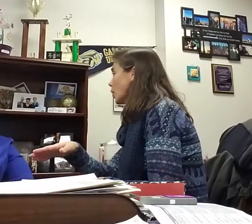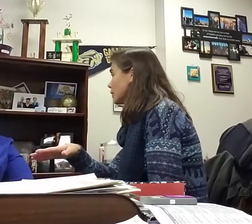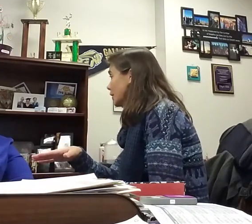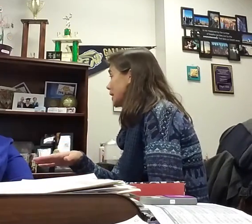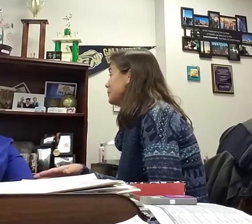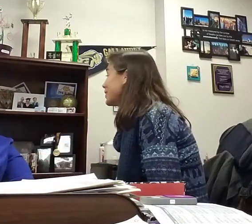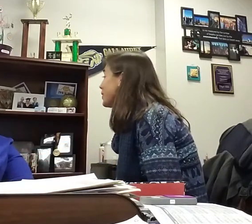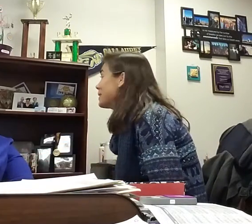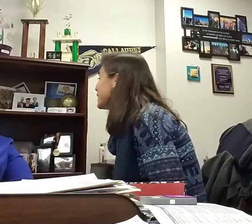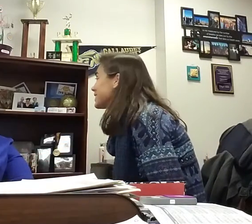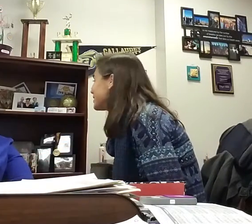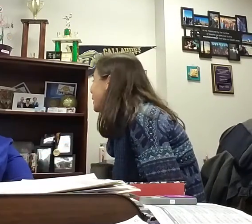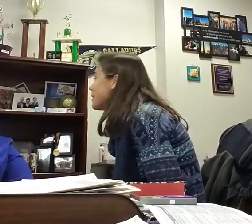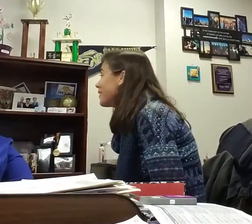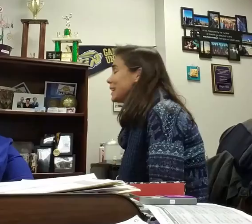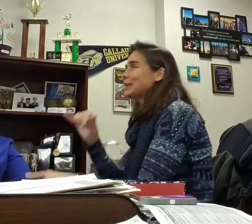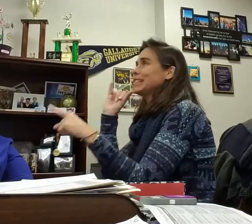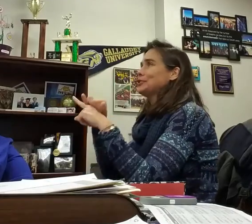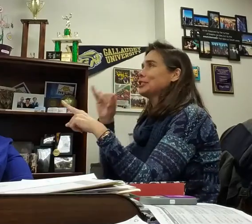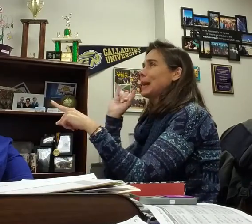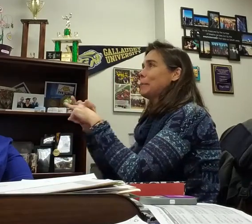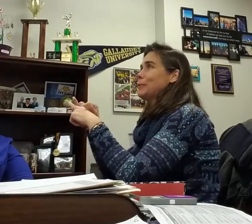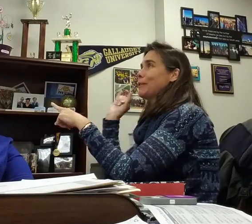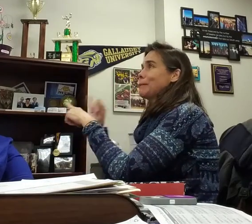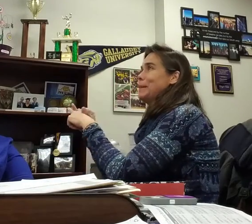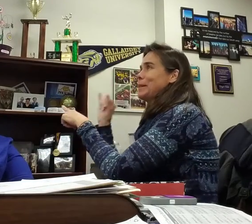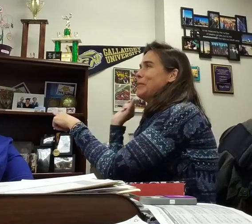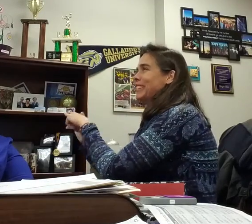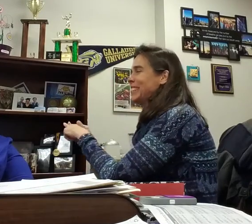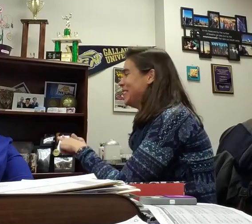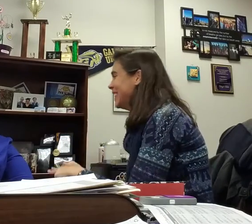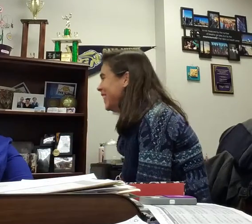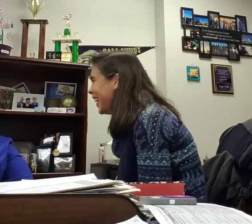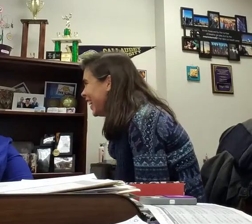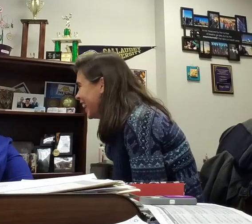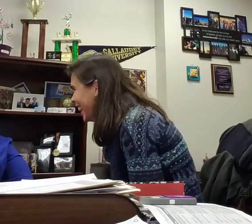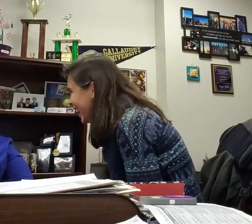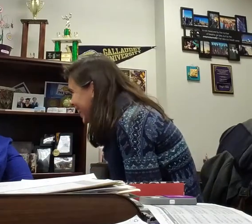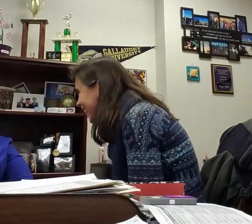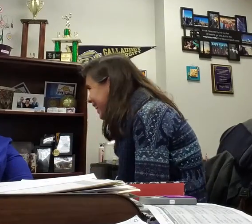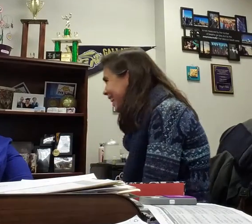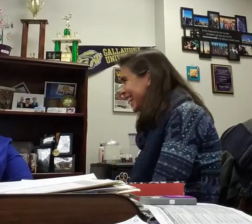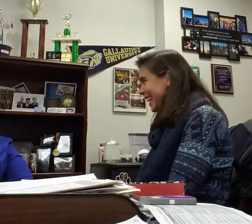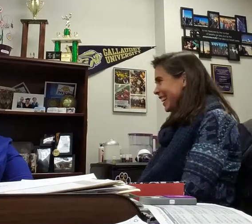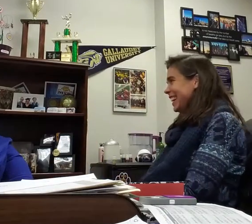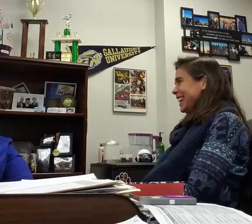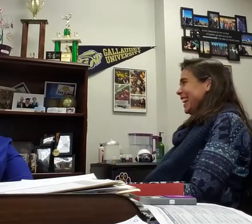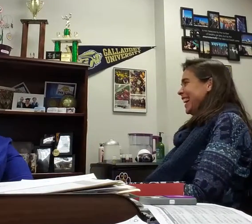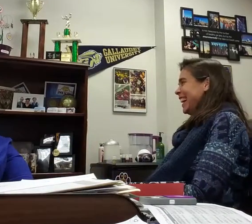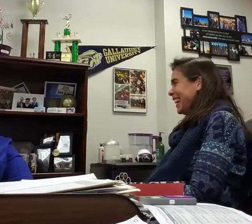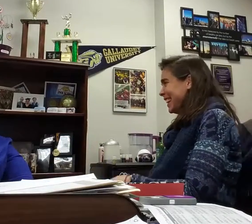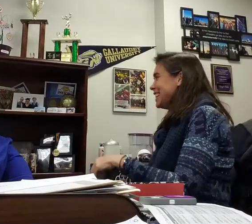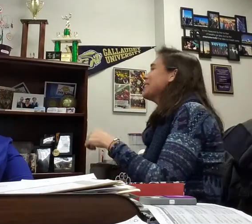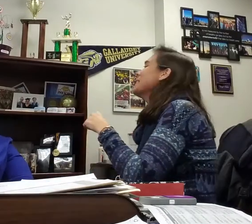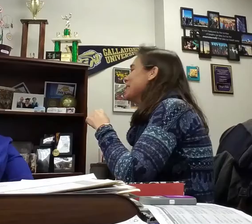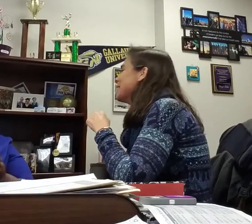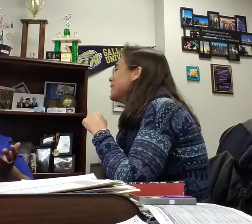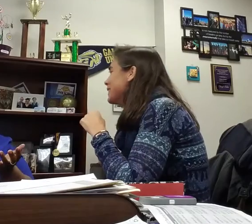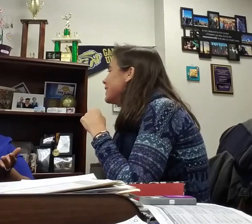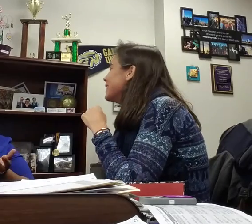of our head with all that medical terminology. That's why I said, just say big word, big word, big word. Right, because I was like, okay. And I couldn't really hear